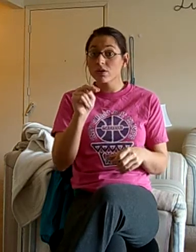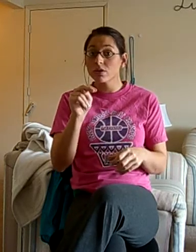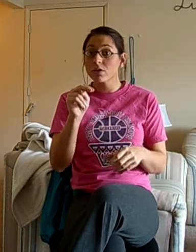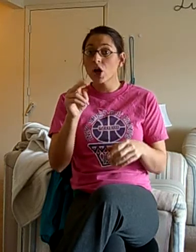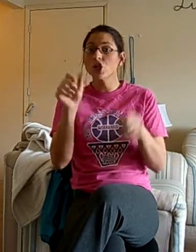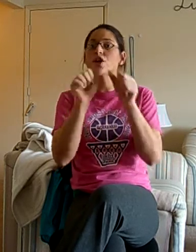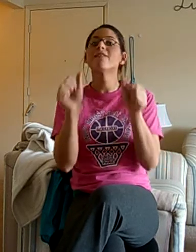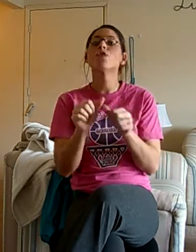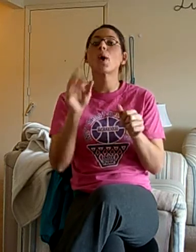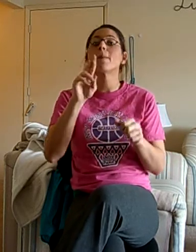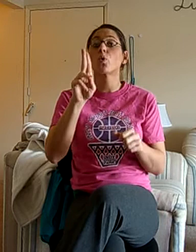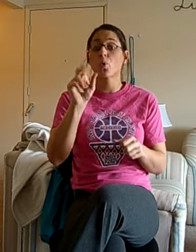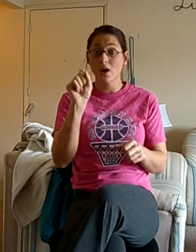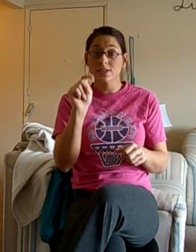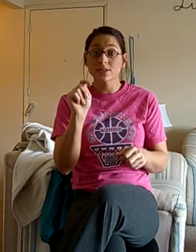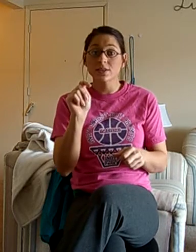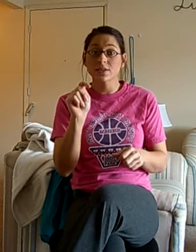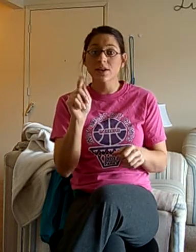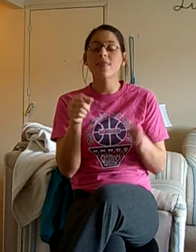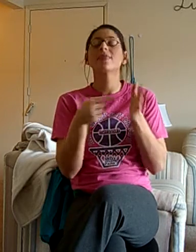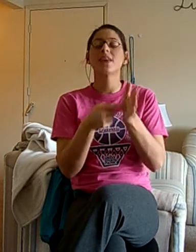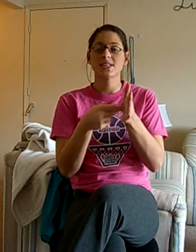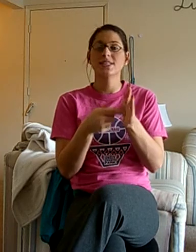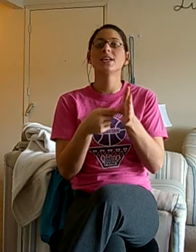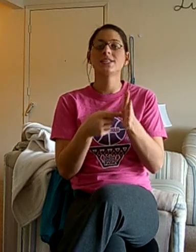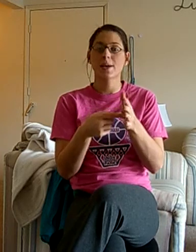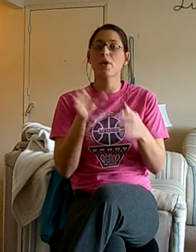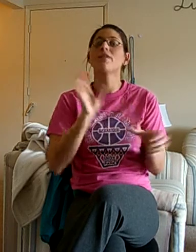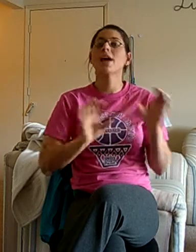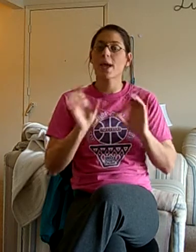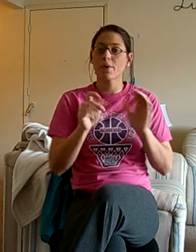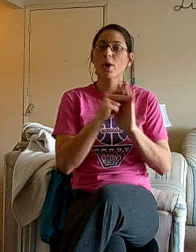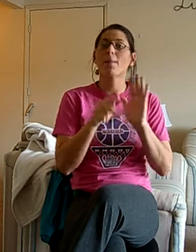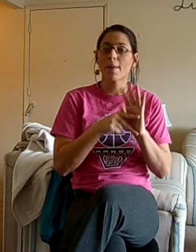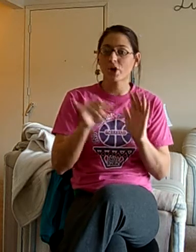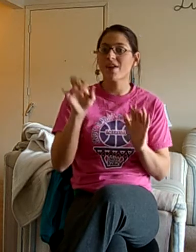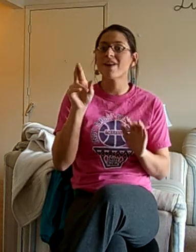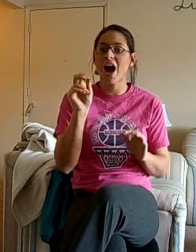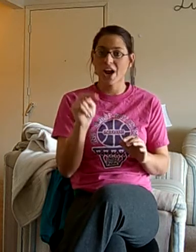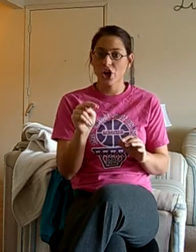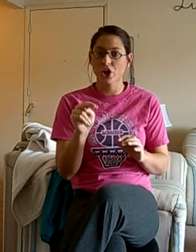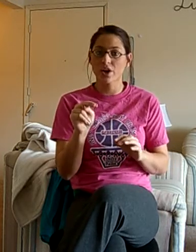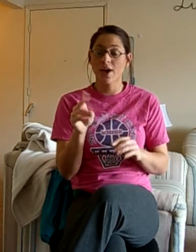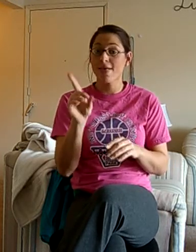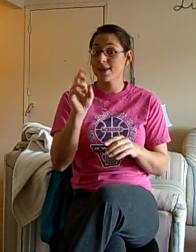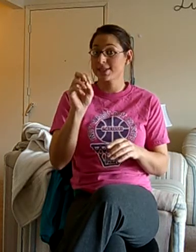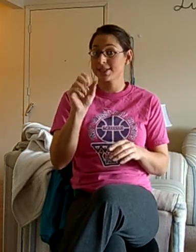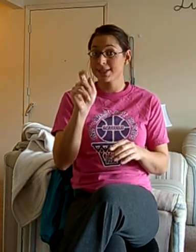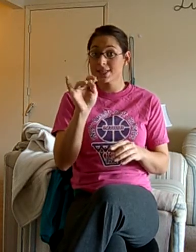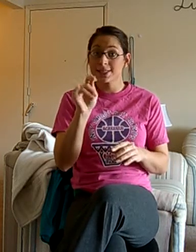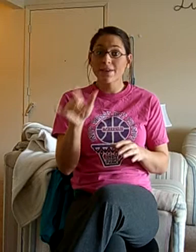is an example of a chemical property of iron. The density of iron is a physical property.